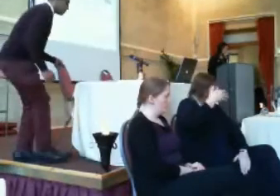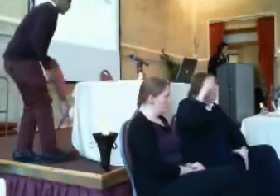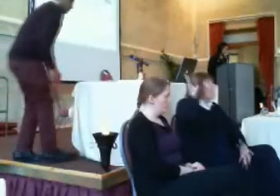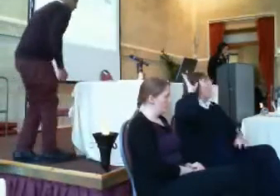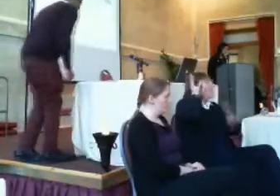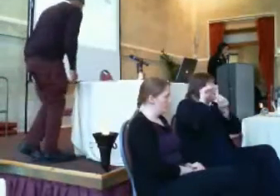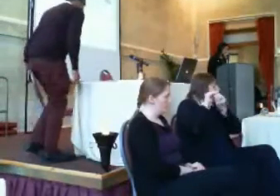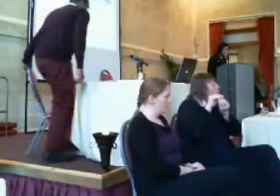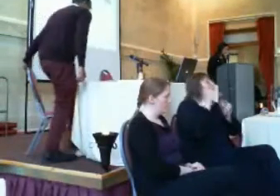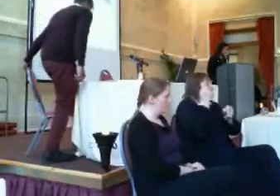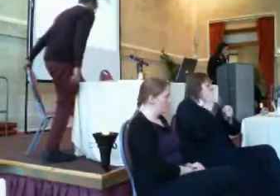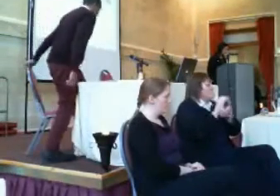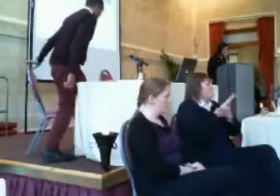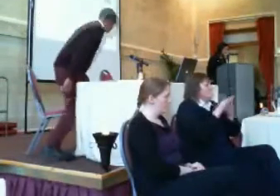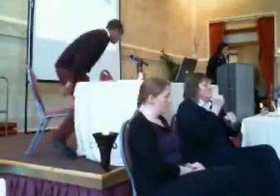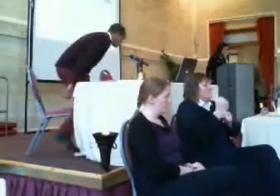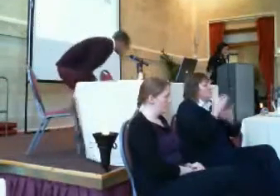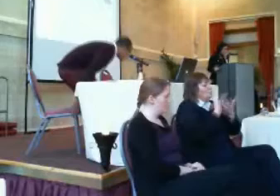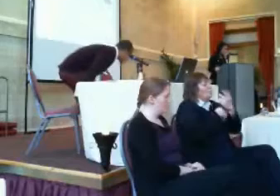abuse in Bristol.